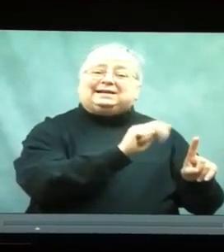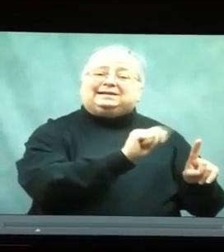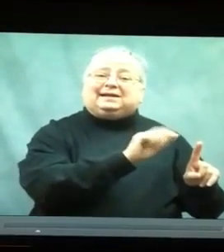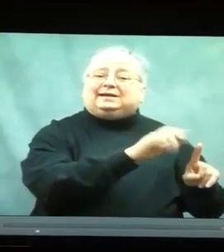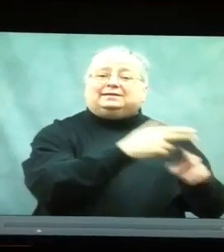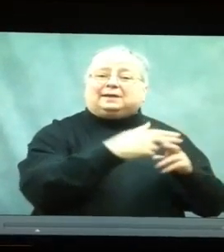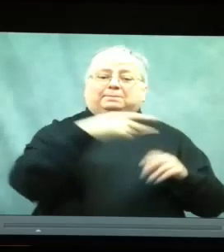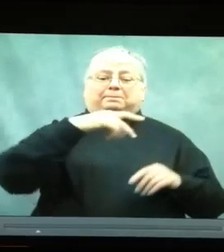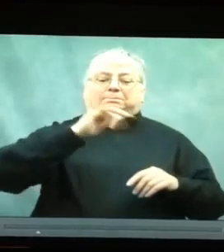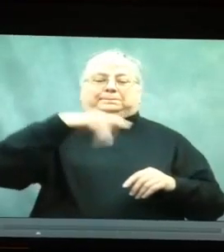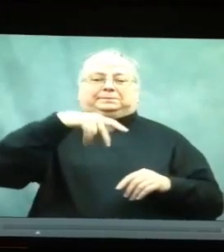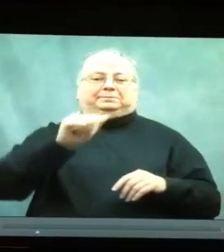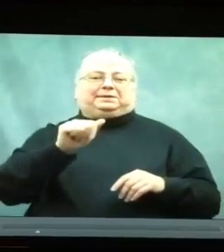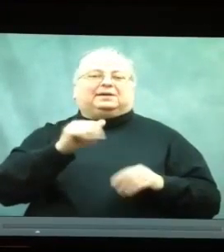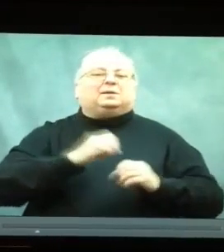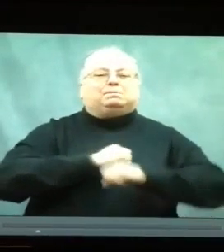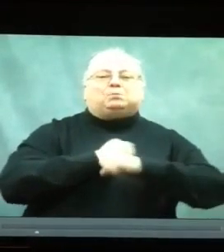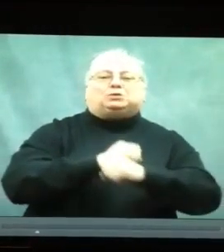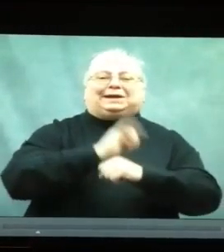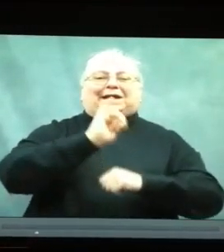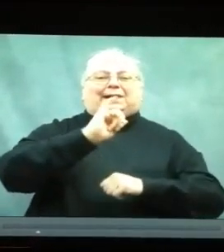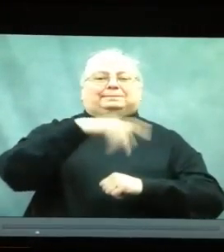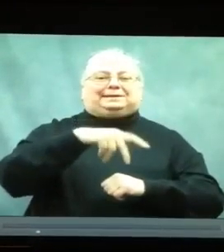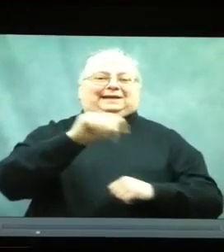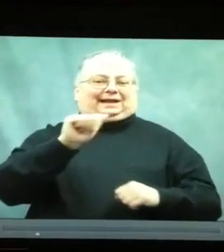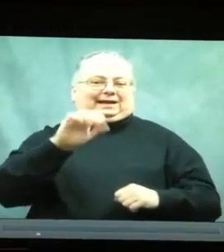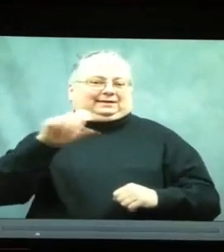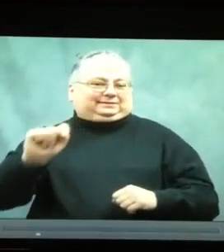then the other one is PIPA, which is Protect IP Act.